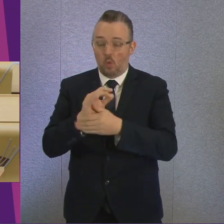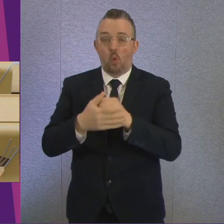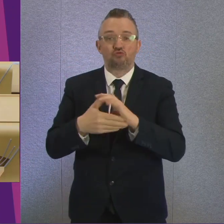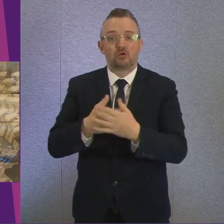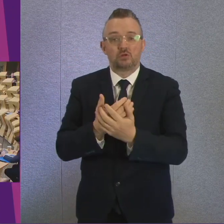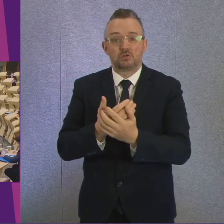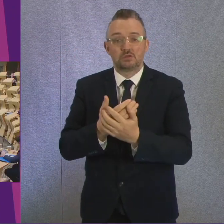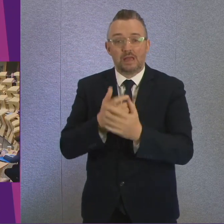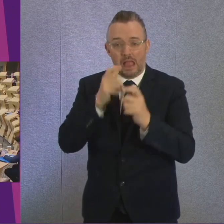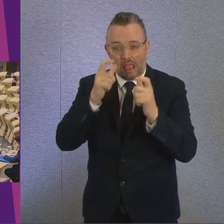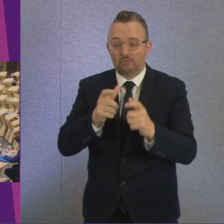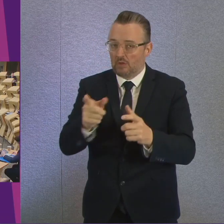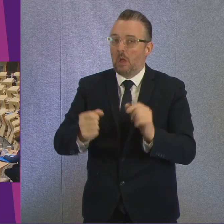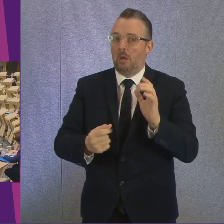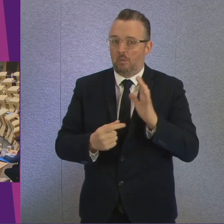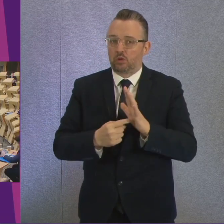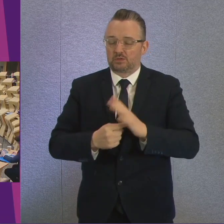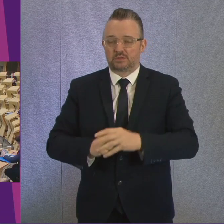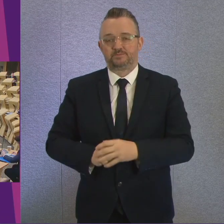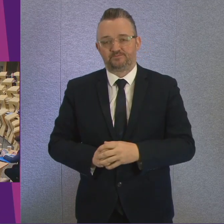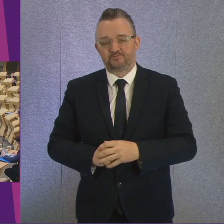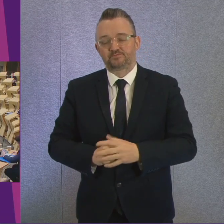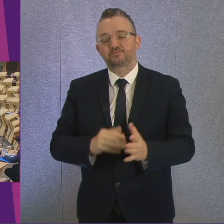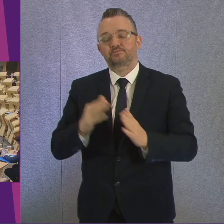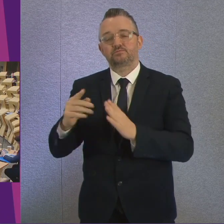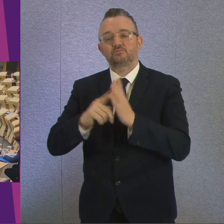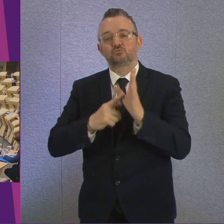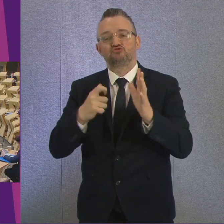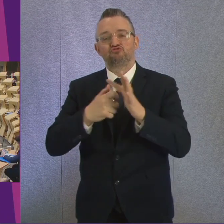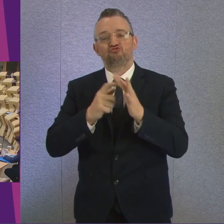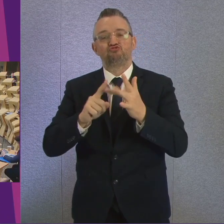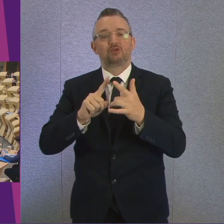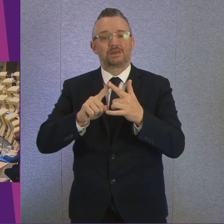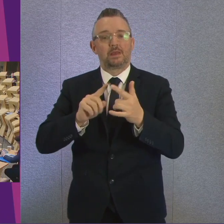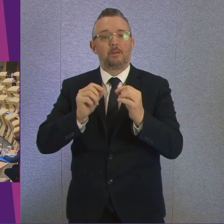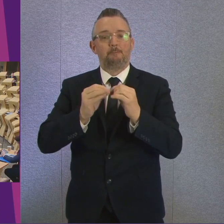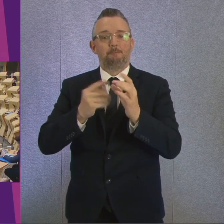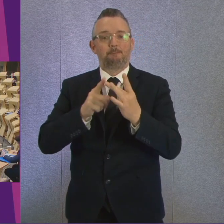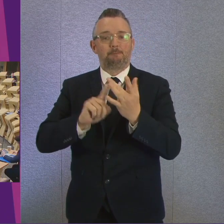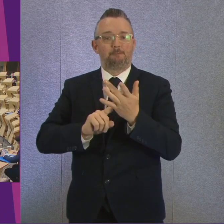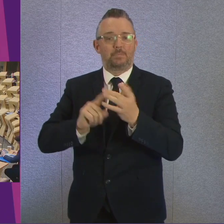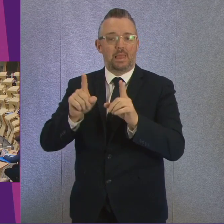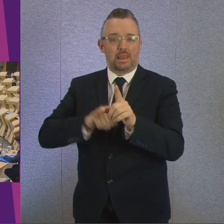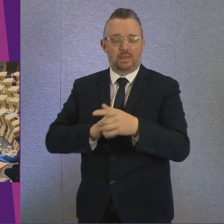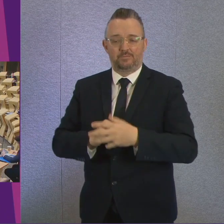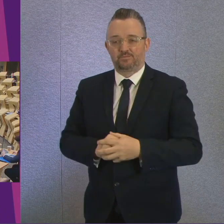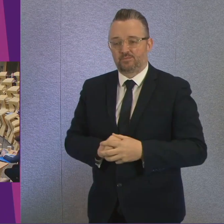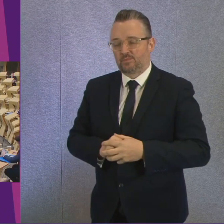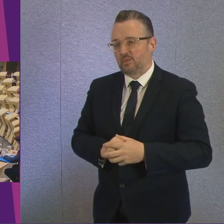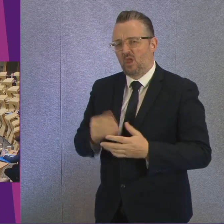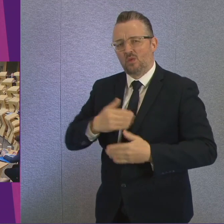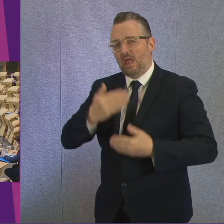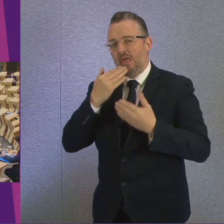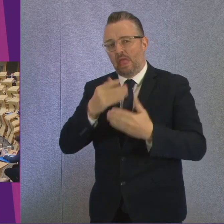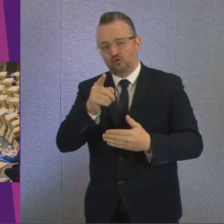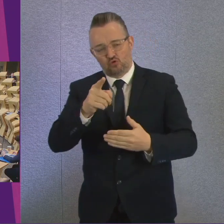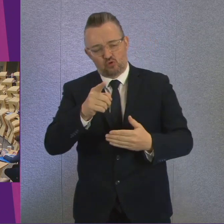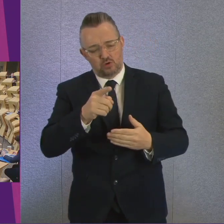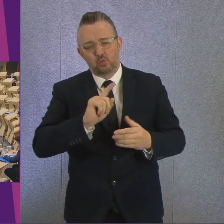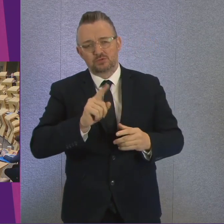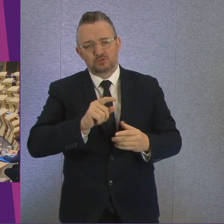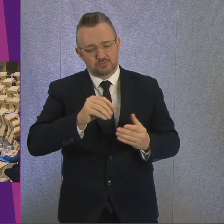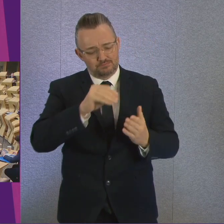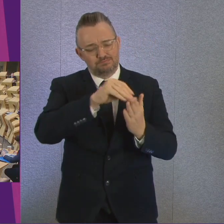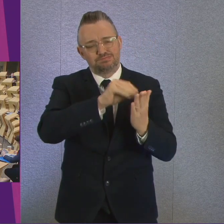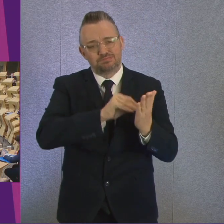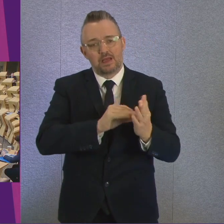hands. Jackie Bailey, to be followed by Shona Robertson. Could I welcome the Cabinet Secretary's additional measures for care homes? The 15